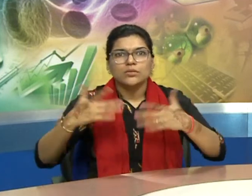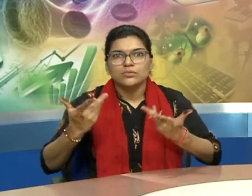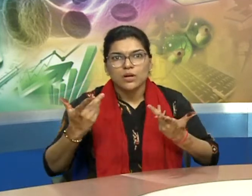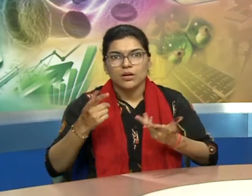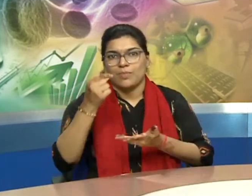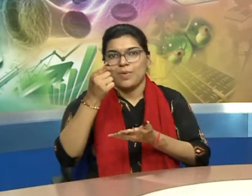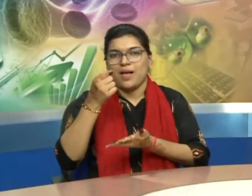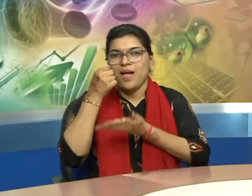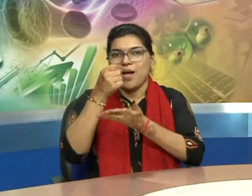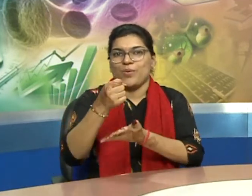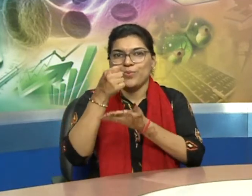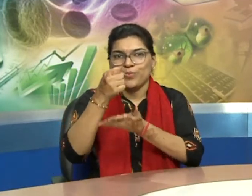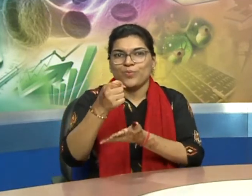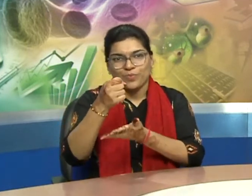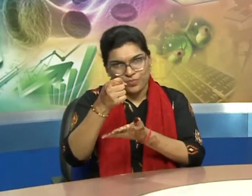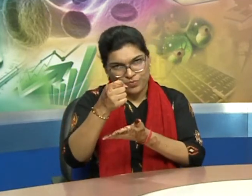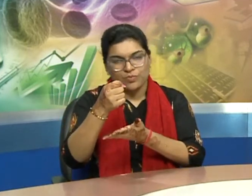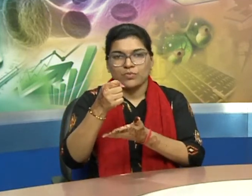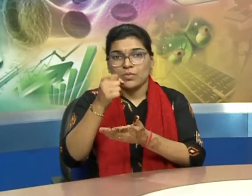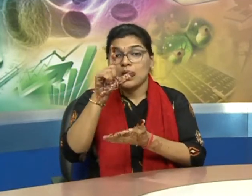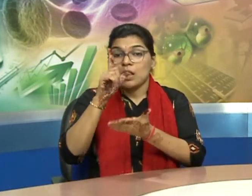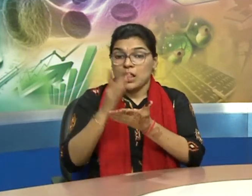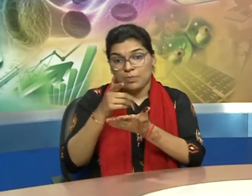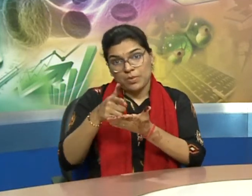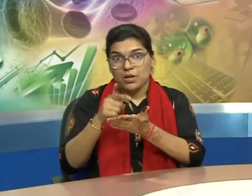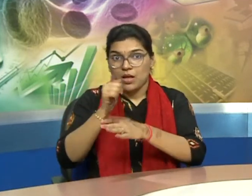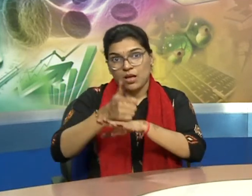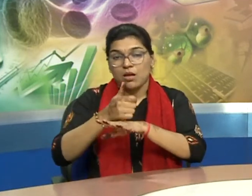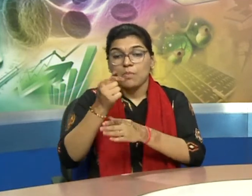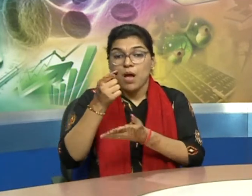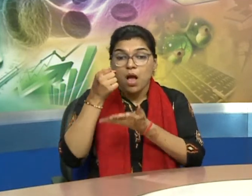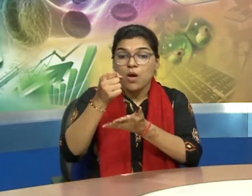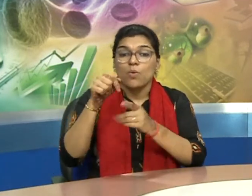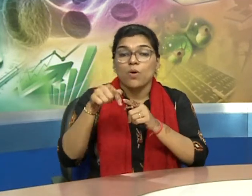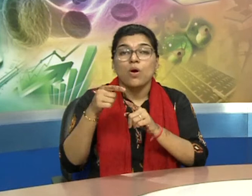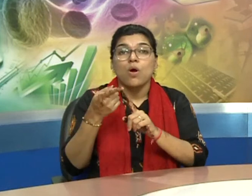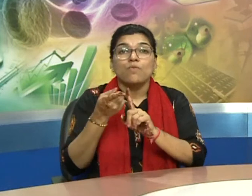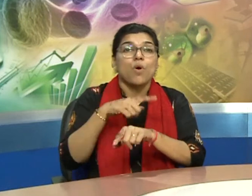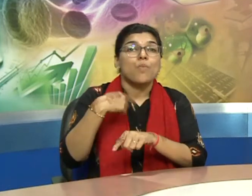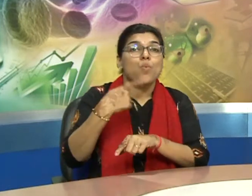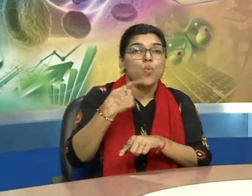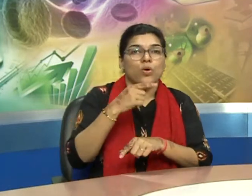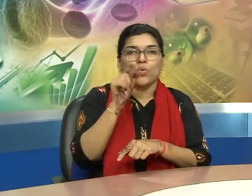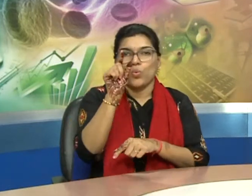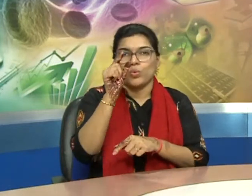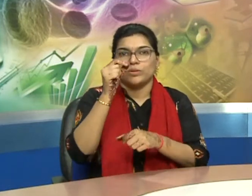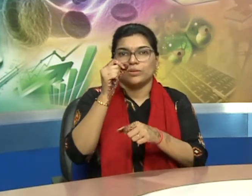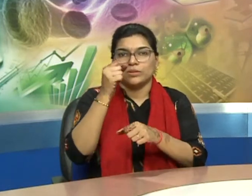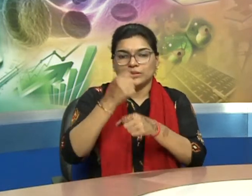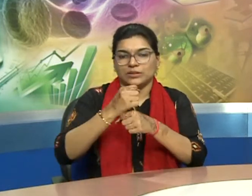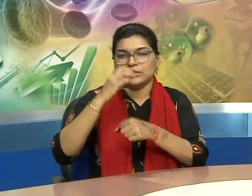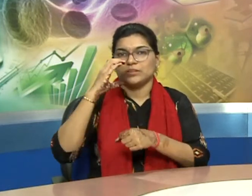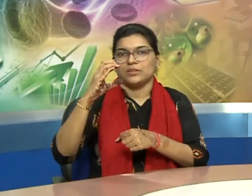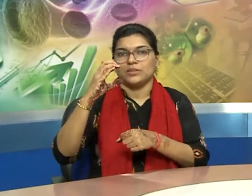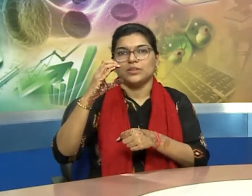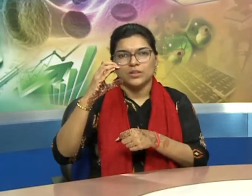And the major source of finance of a college library are grants from the UGC